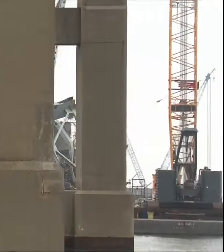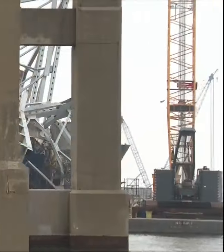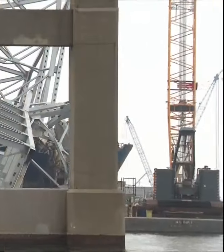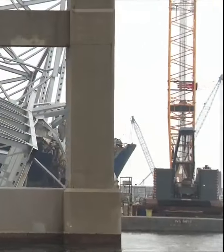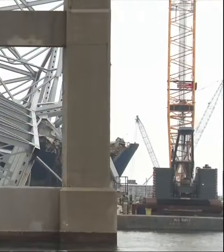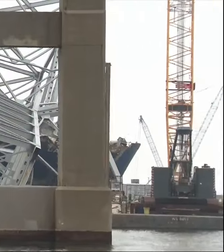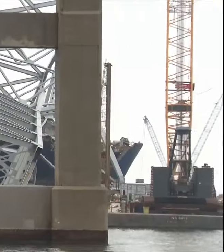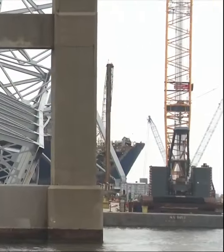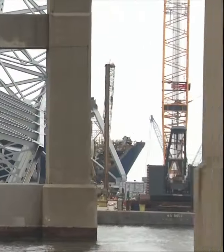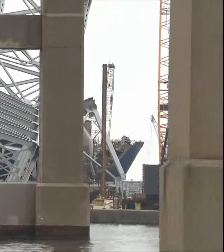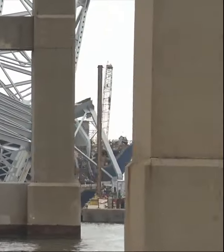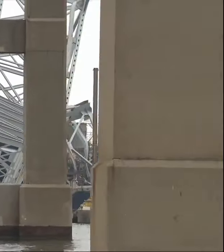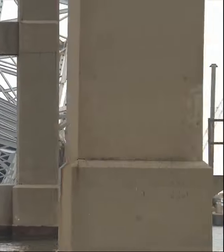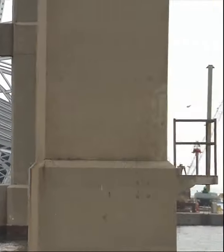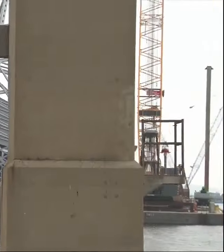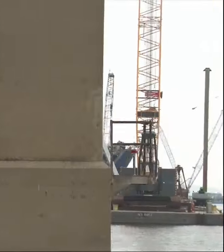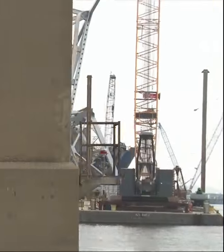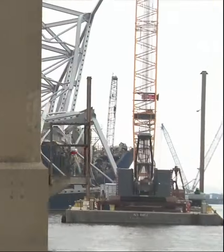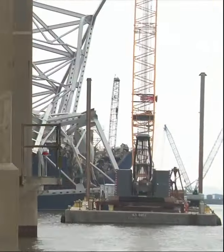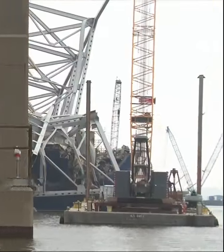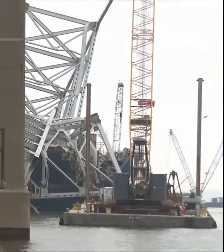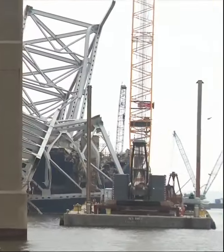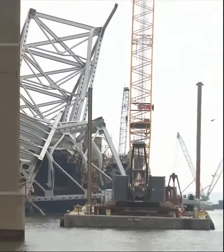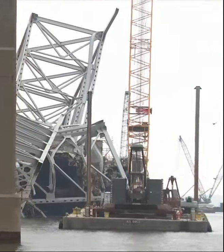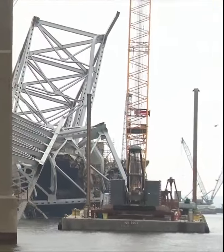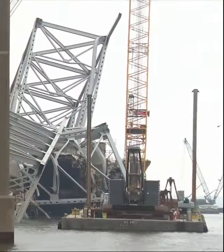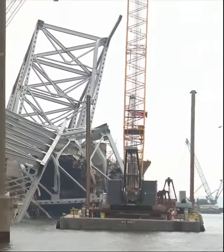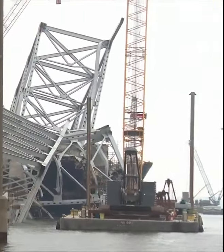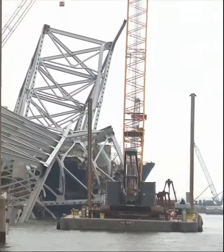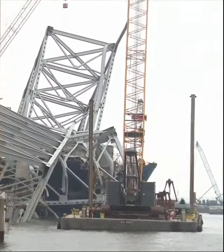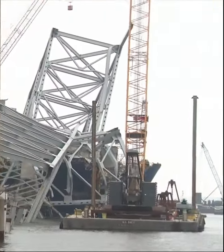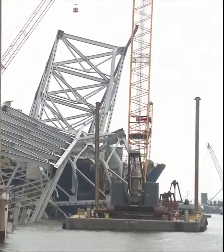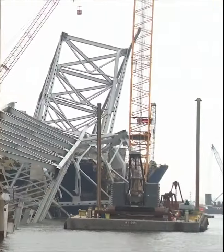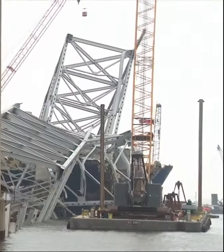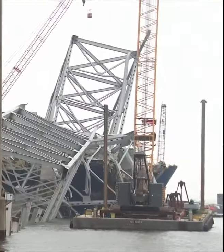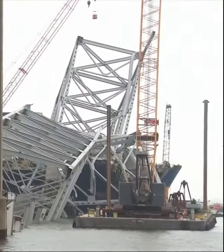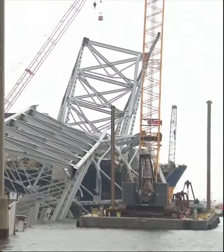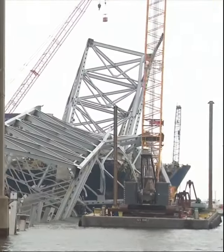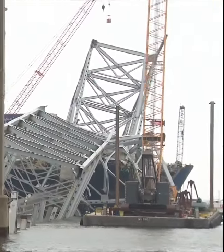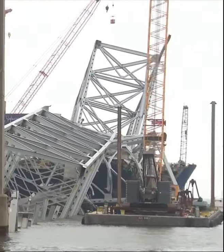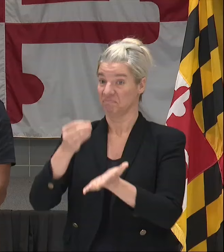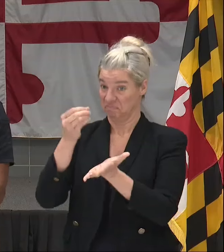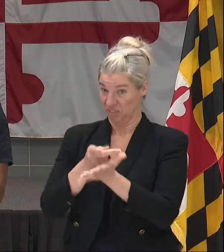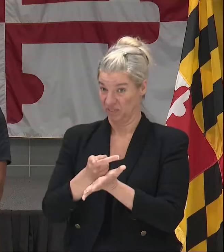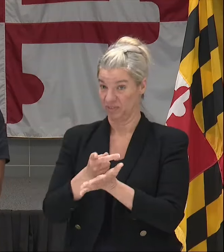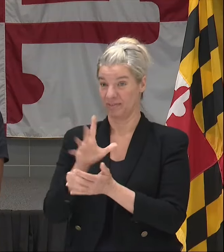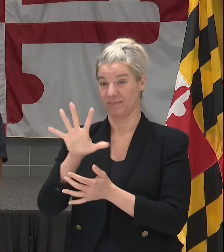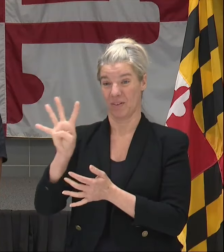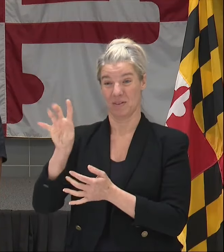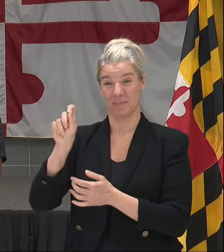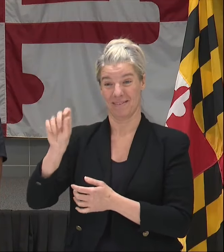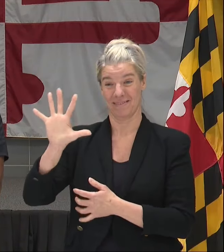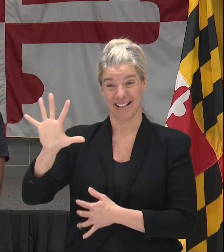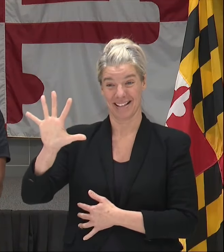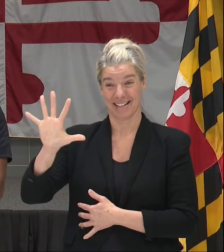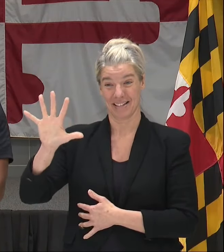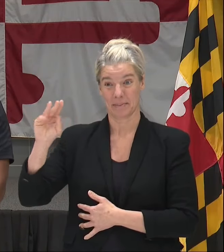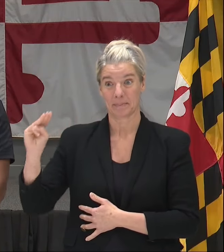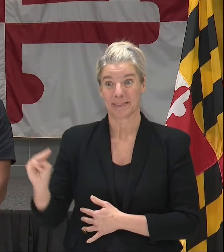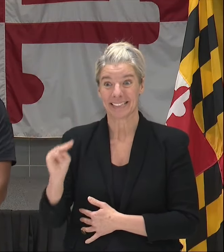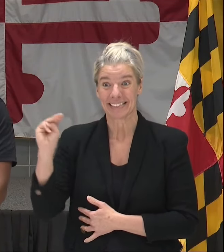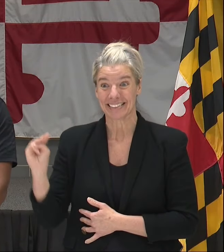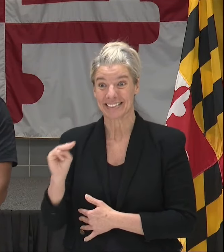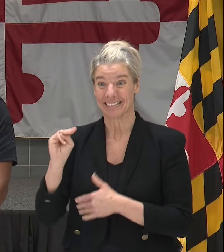track. Words many who are struggling financially are hoping to hear. We've approved $4.54 million in assistance,